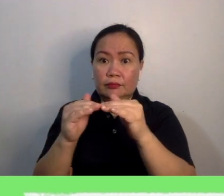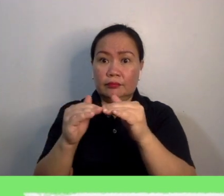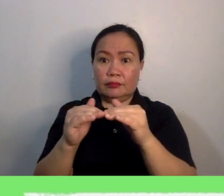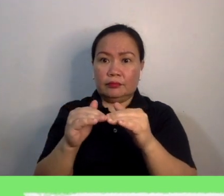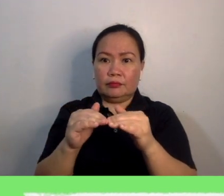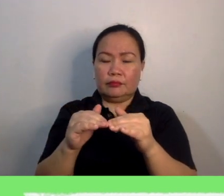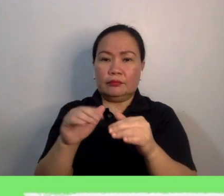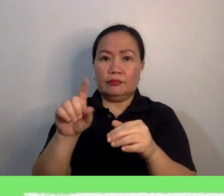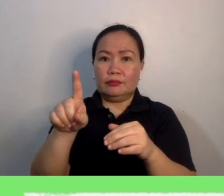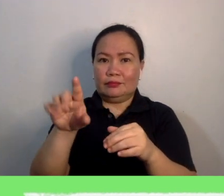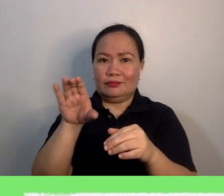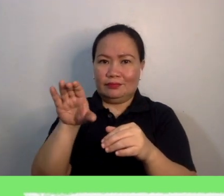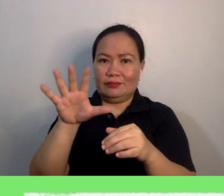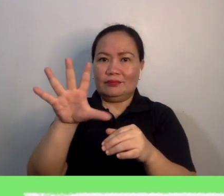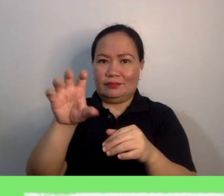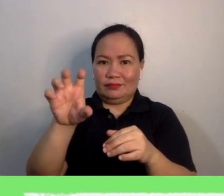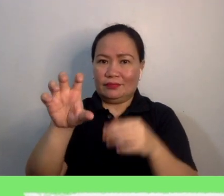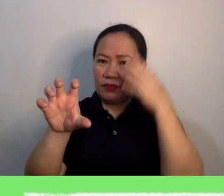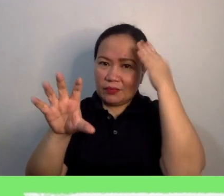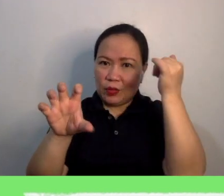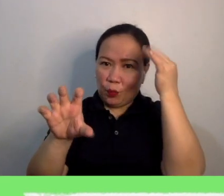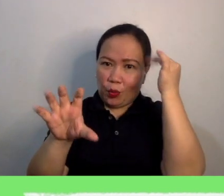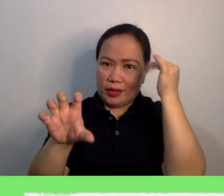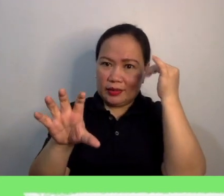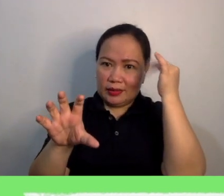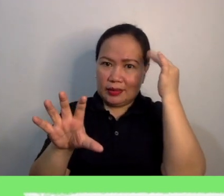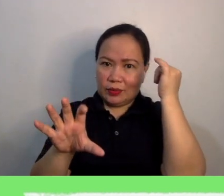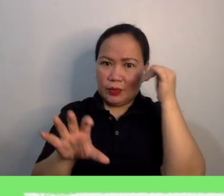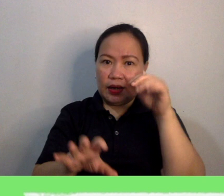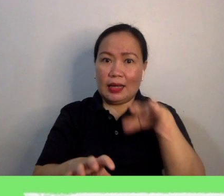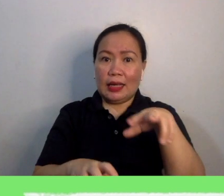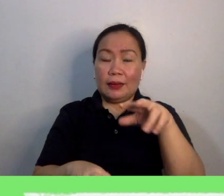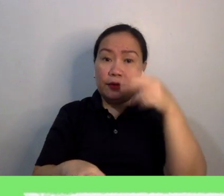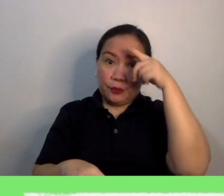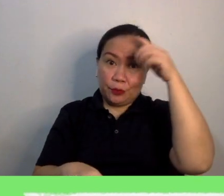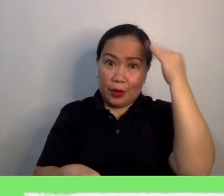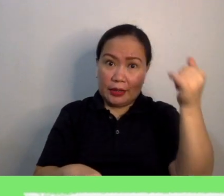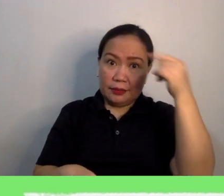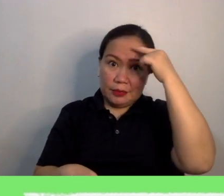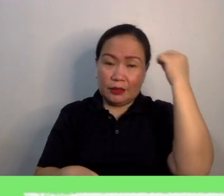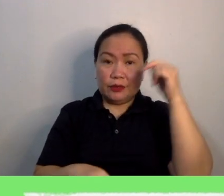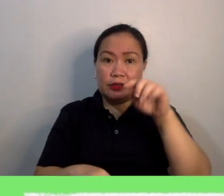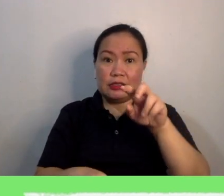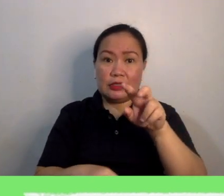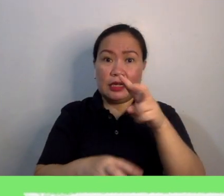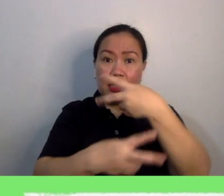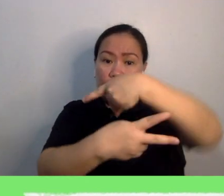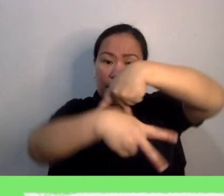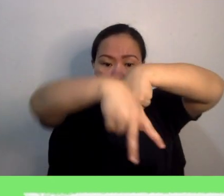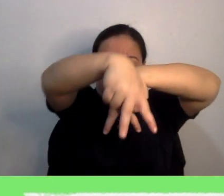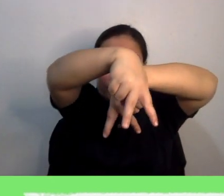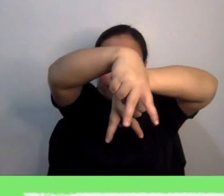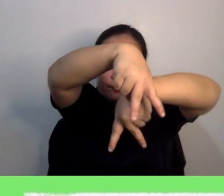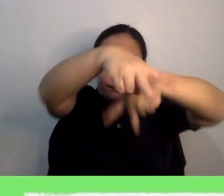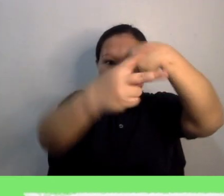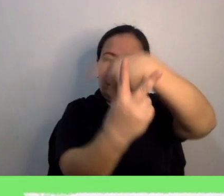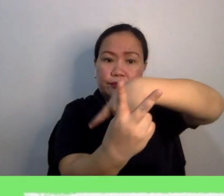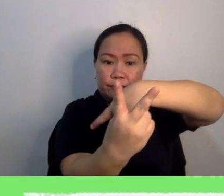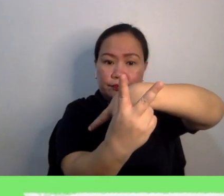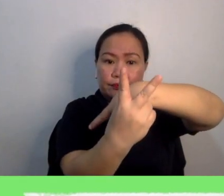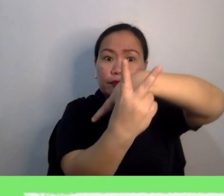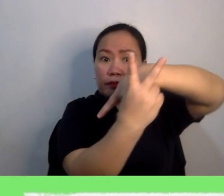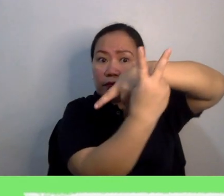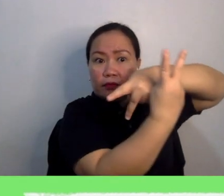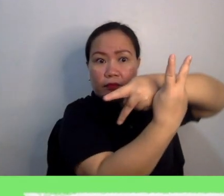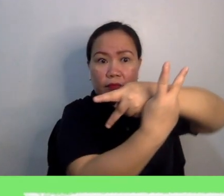to 115. Why? Because vertical angles are congruent. So, tatandaan